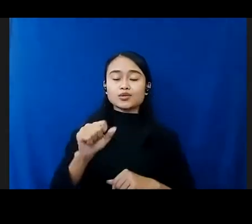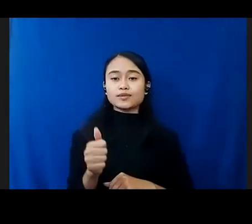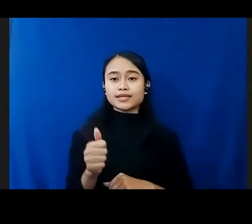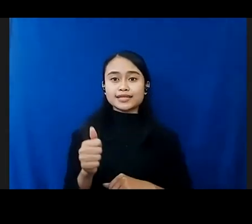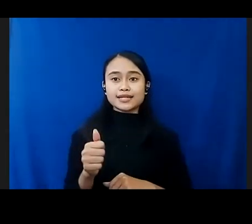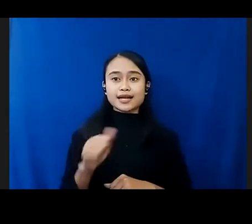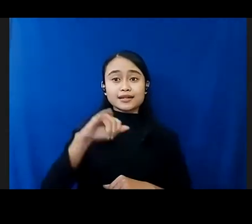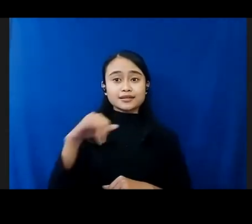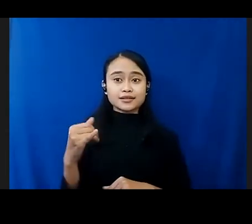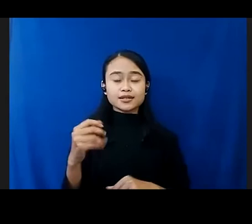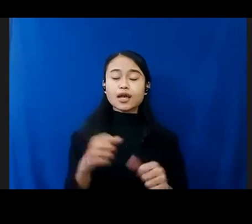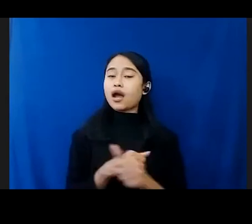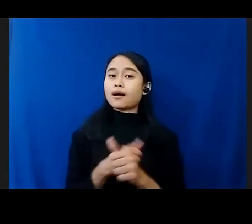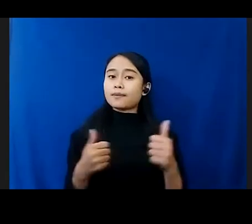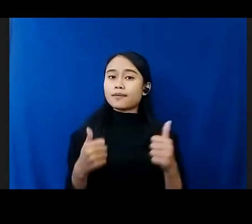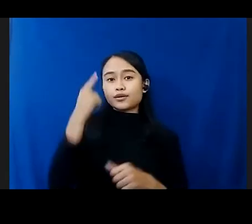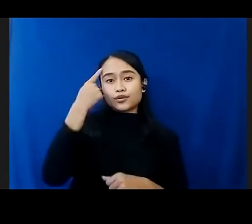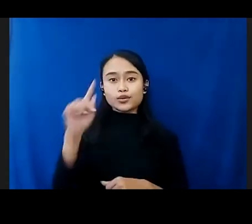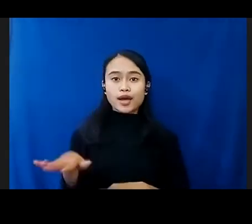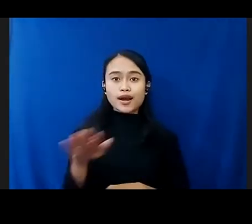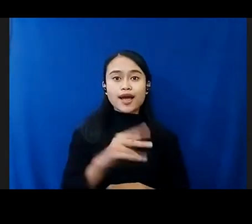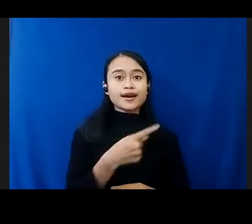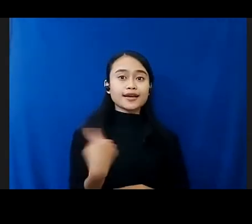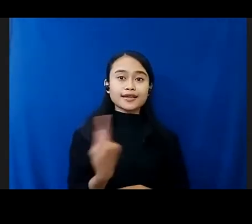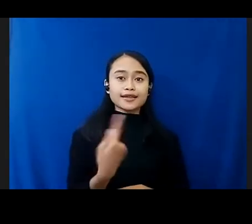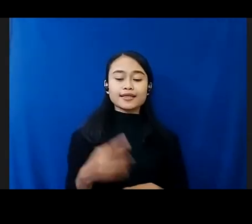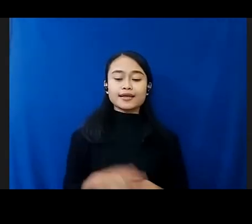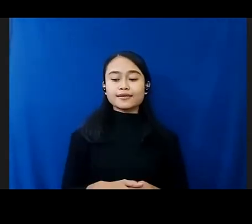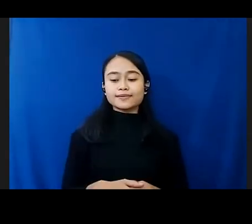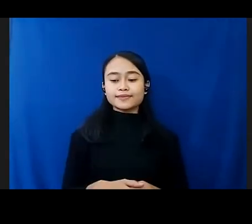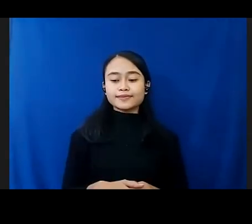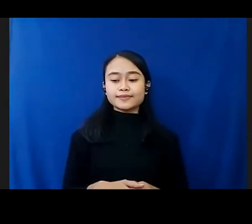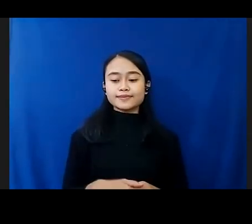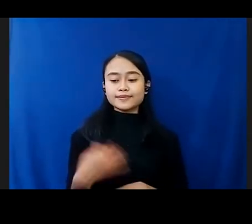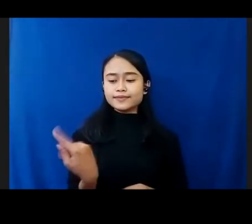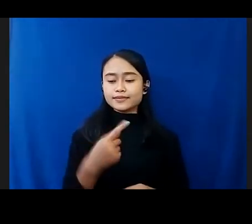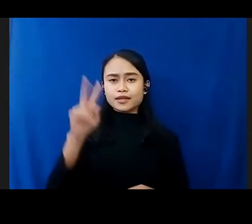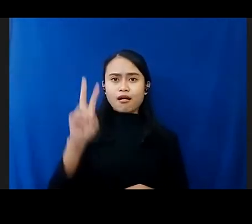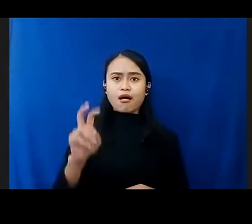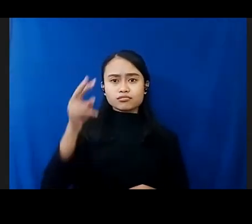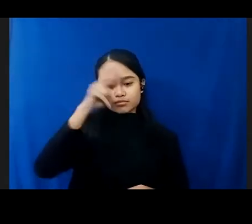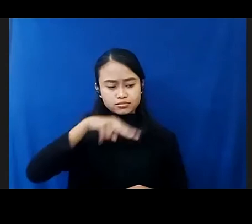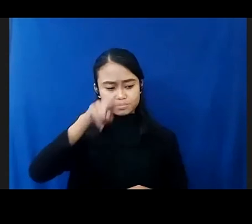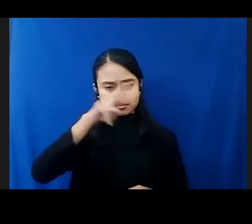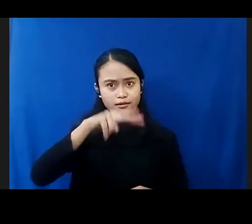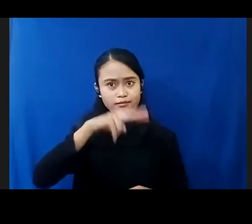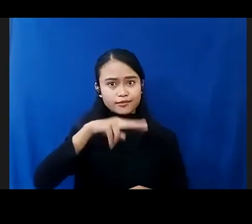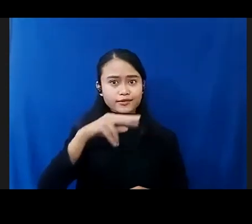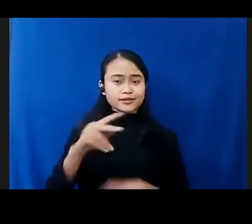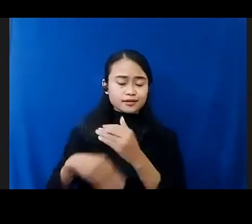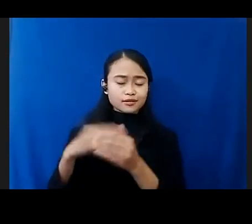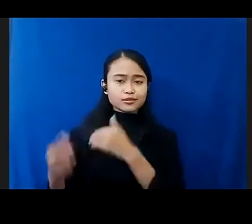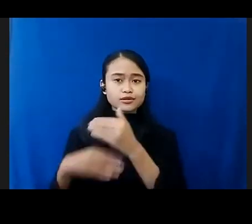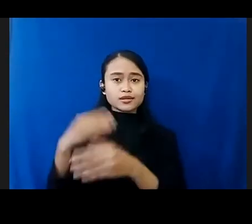Place And Are A We Must Continue To Advocate Privately And